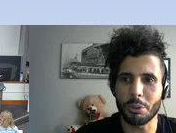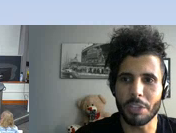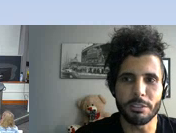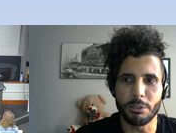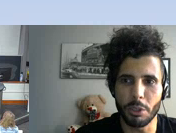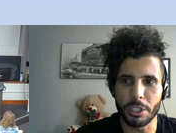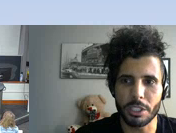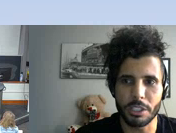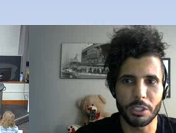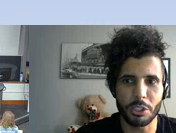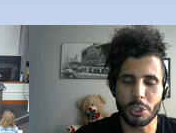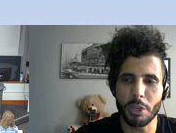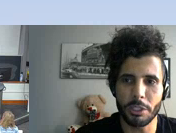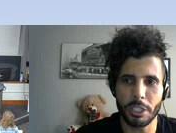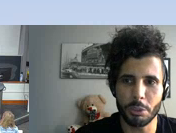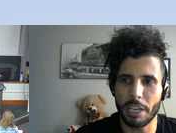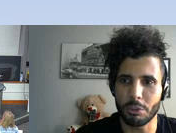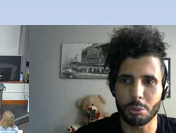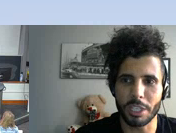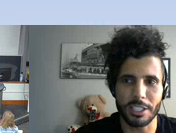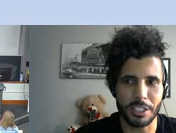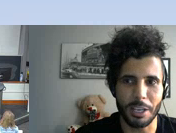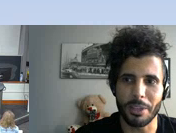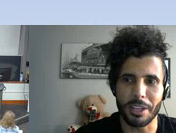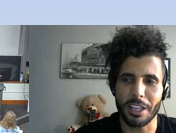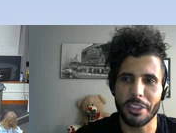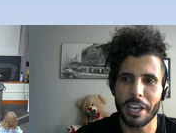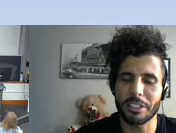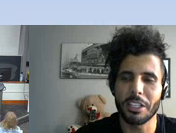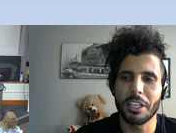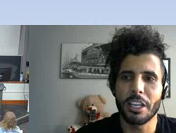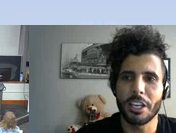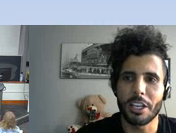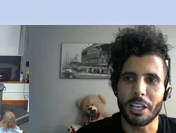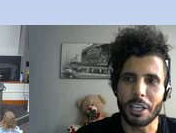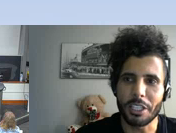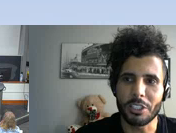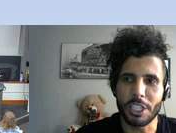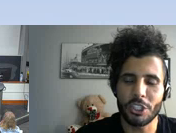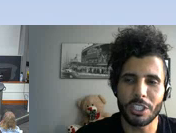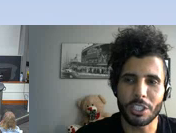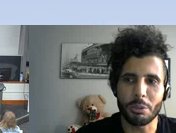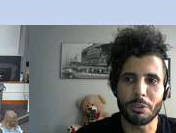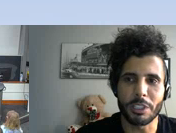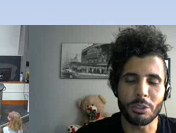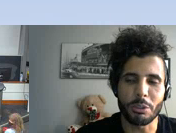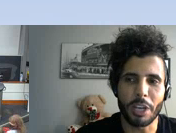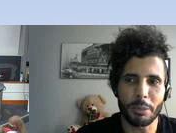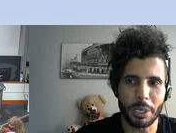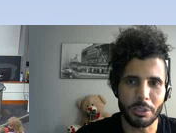don't have voice, so you would have to raise something, and that intonation is equivalent to eyebrows